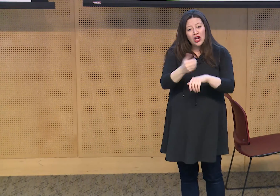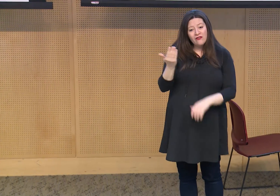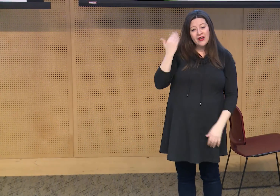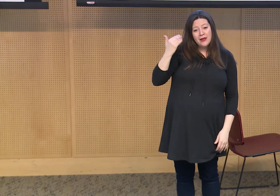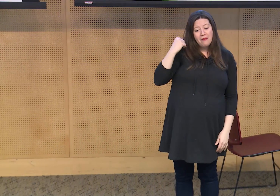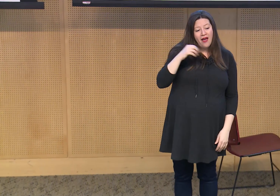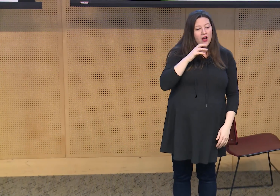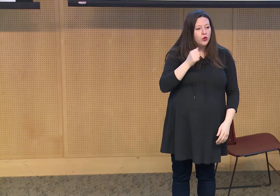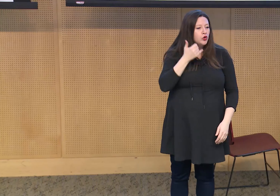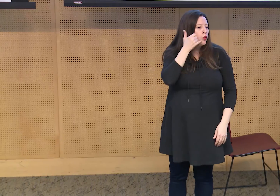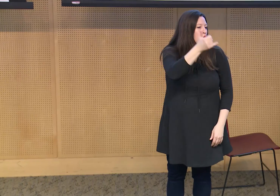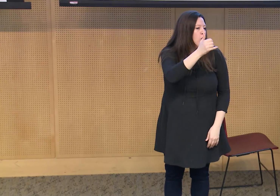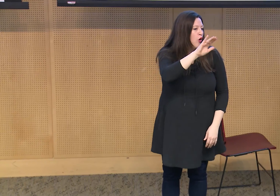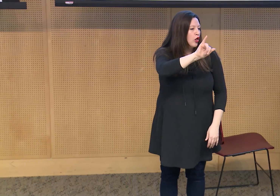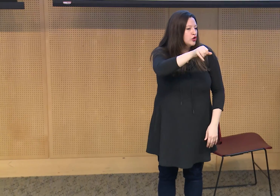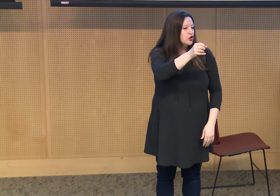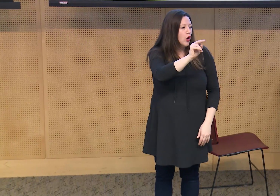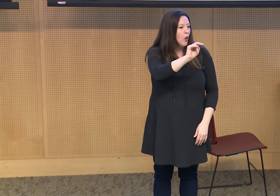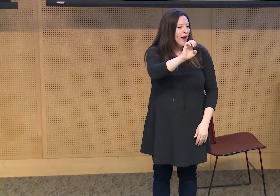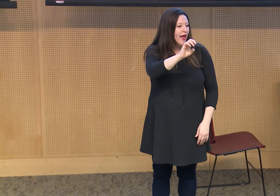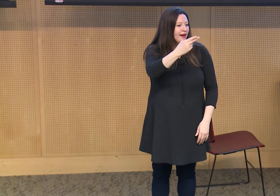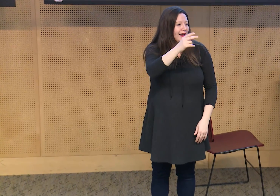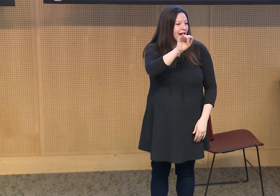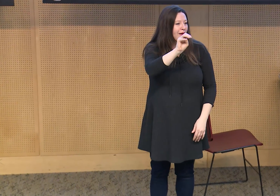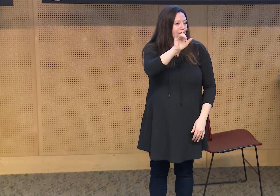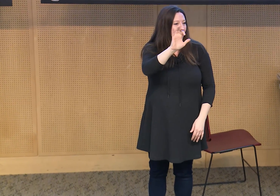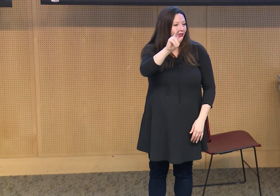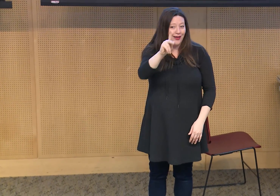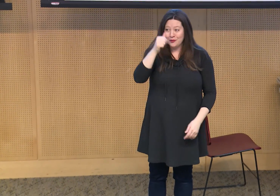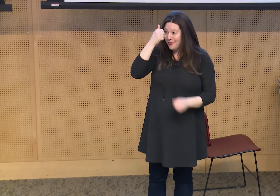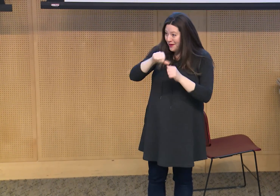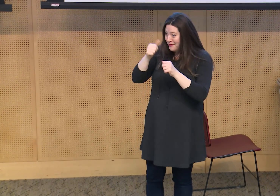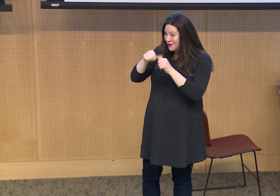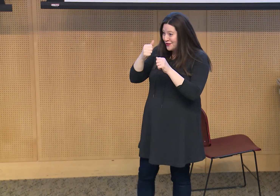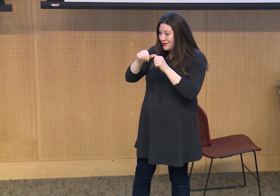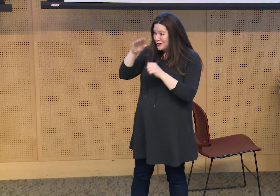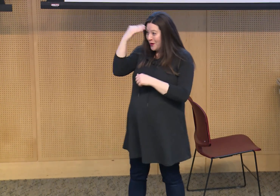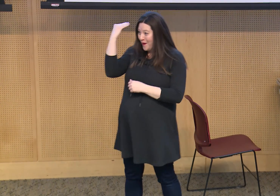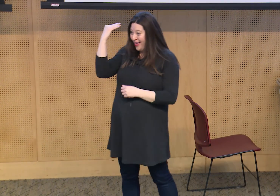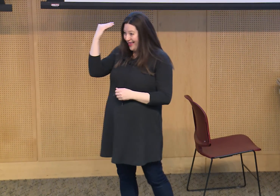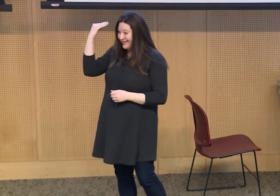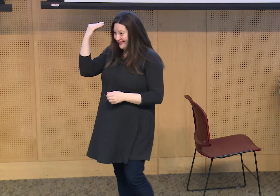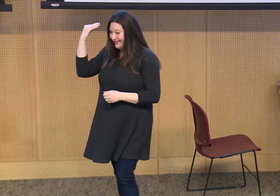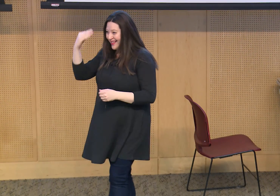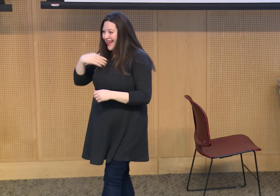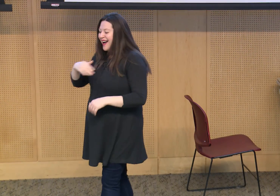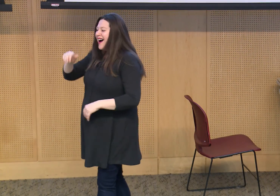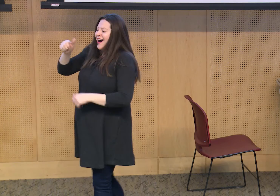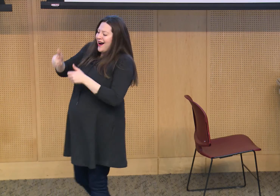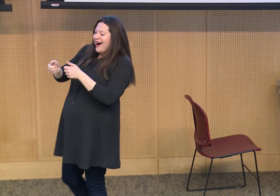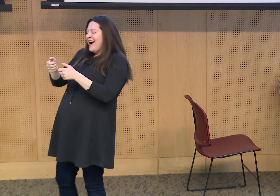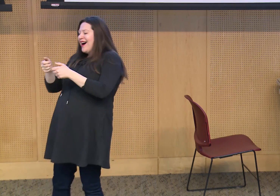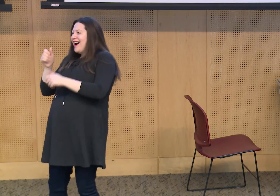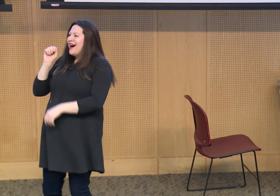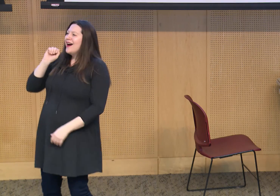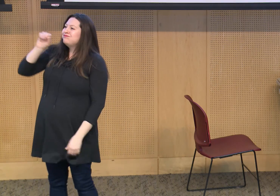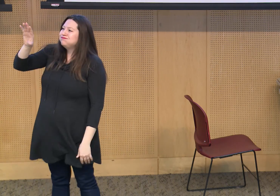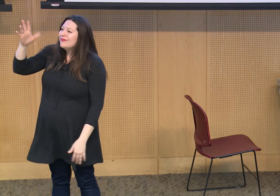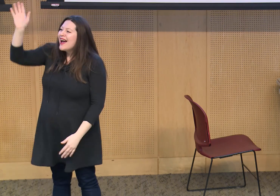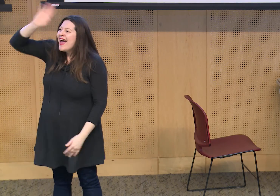in how you reserve. When you reserve, you call Joan Helmick. Remember Joanne? You